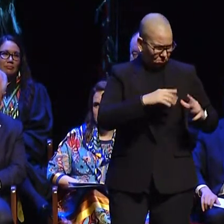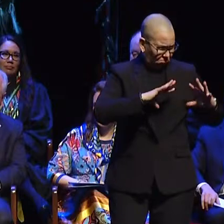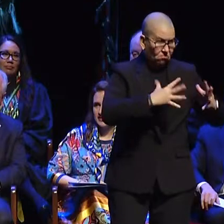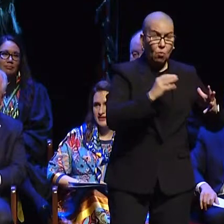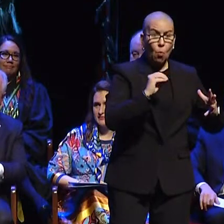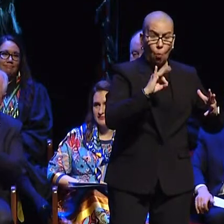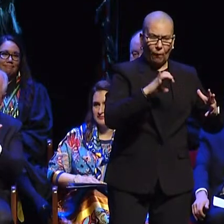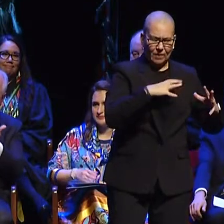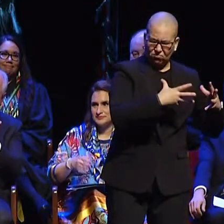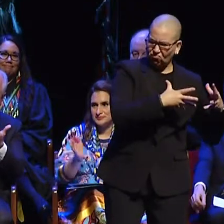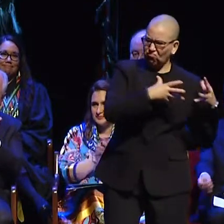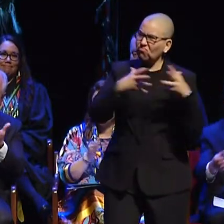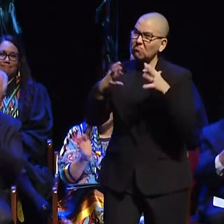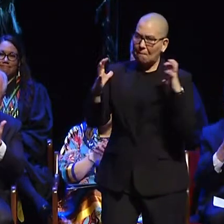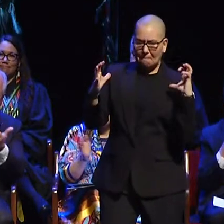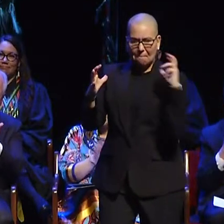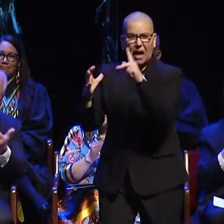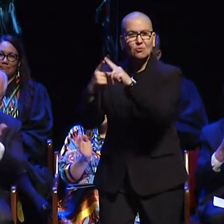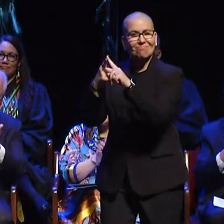way.